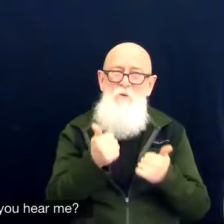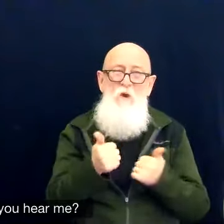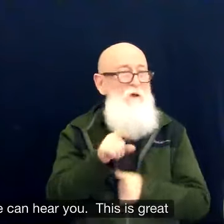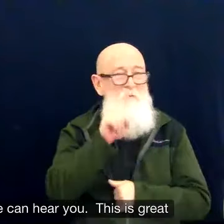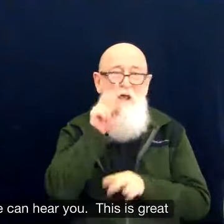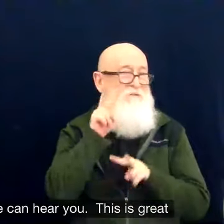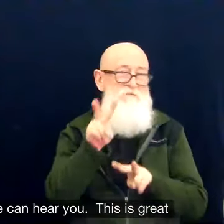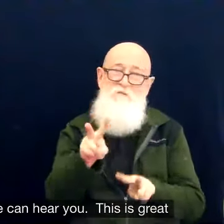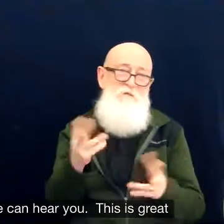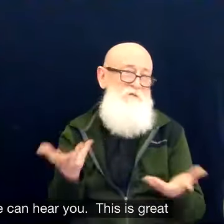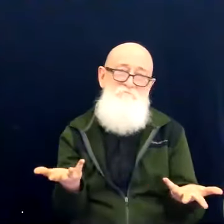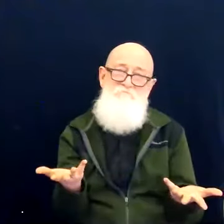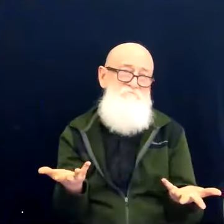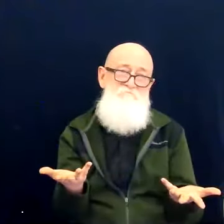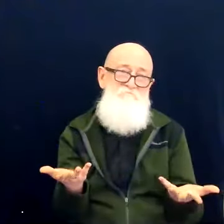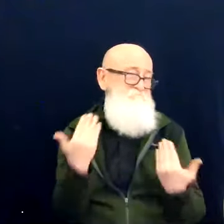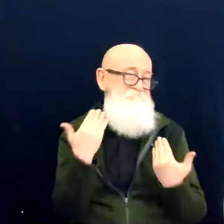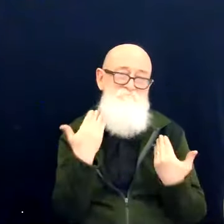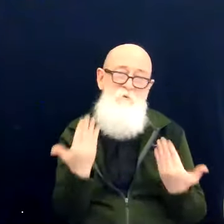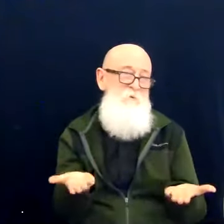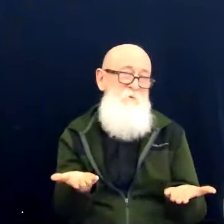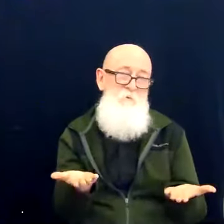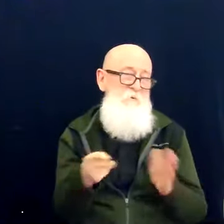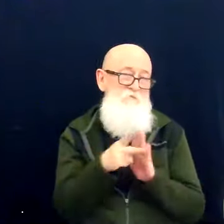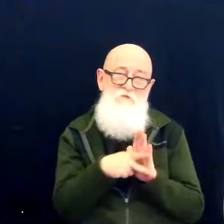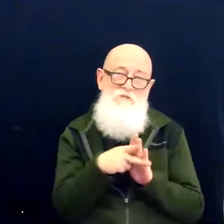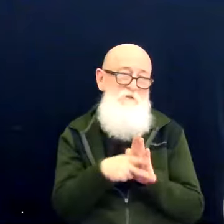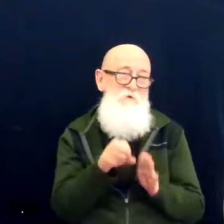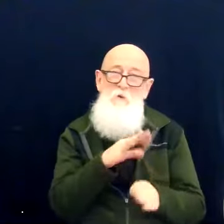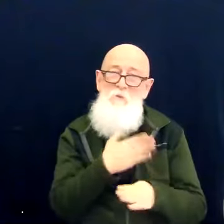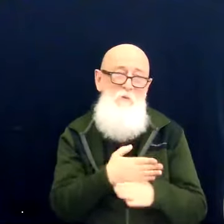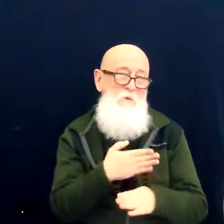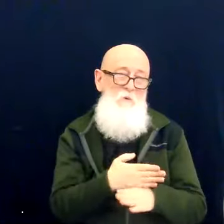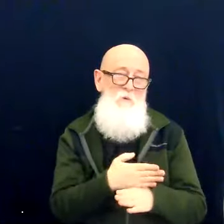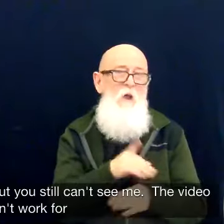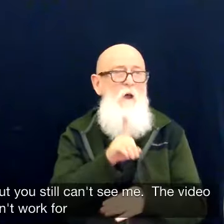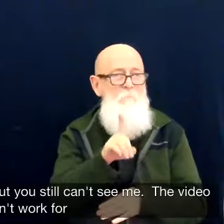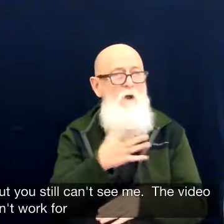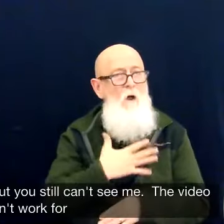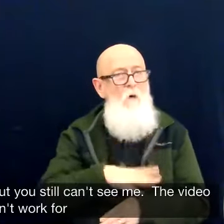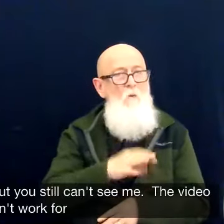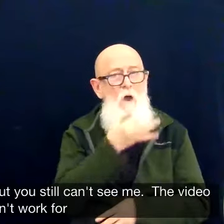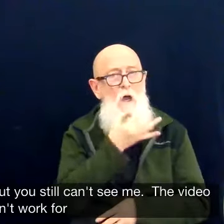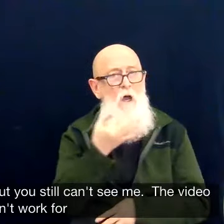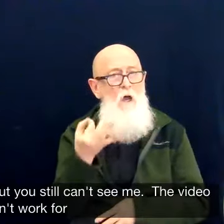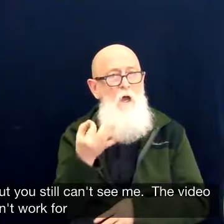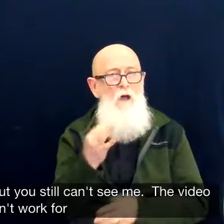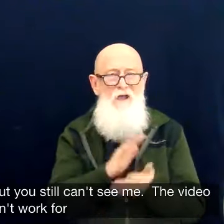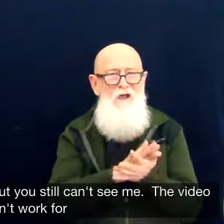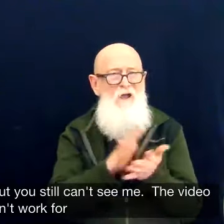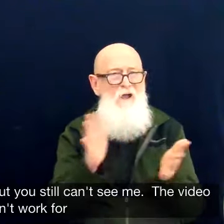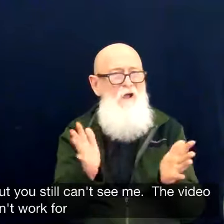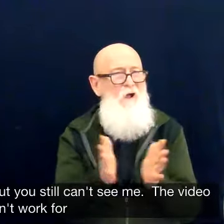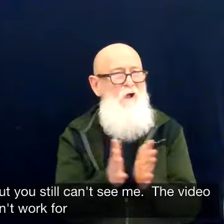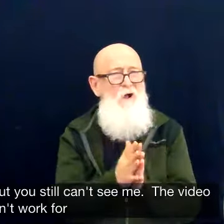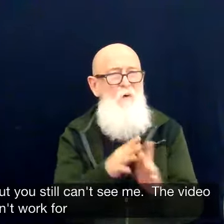me. I don't know what, the video won't work for some reason. I just want to ask how the mentor will